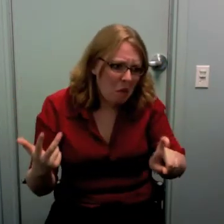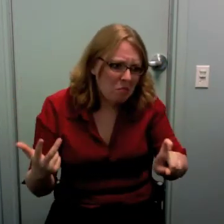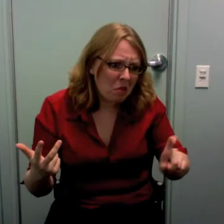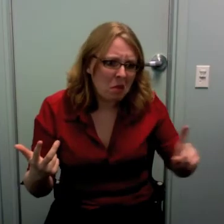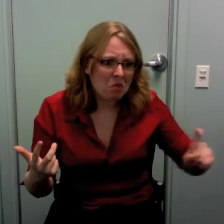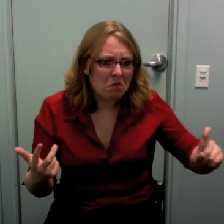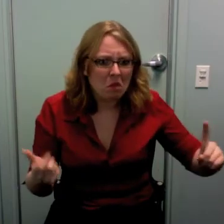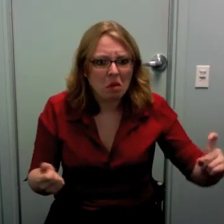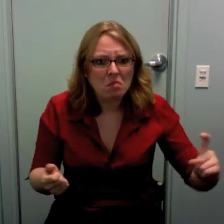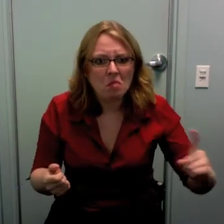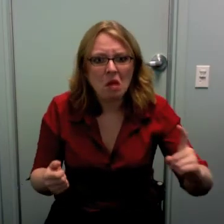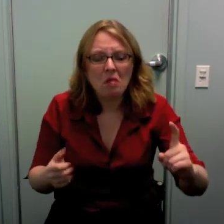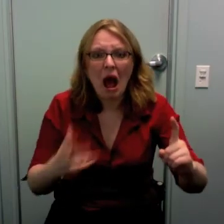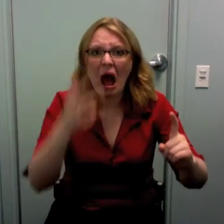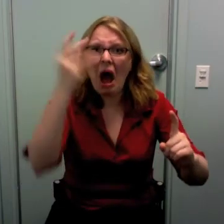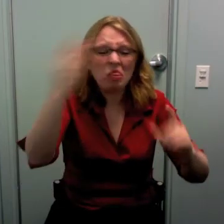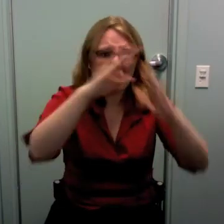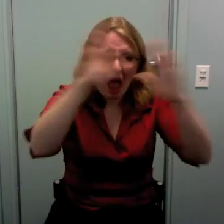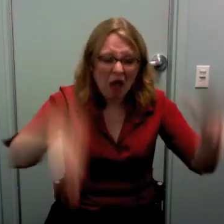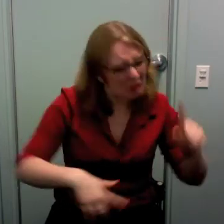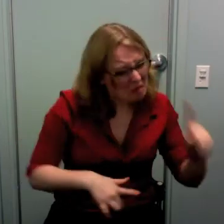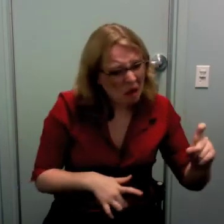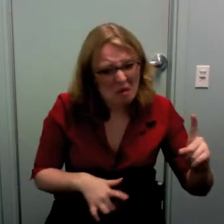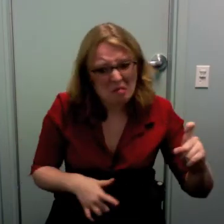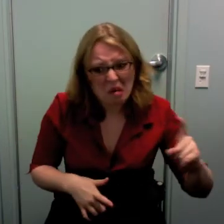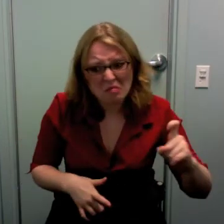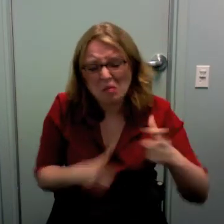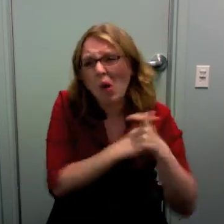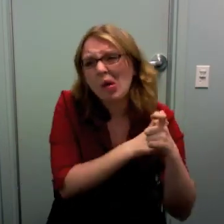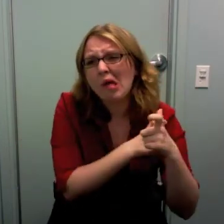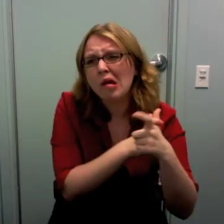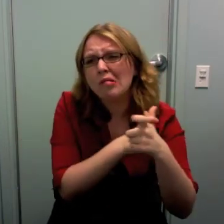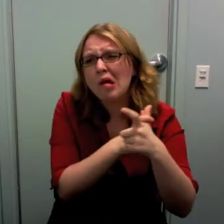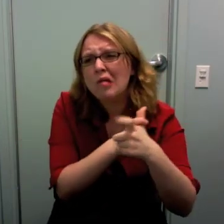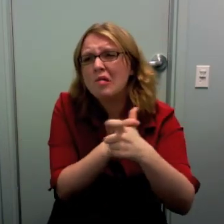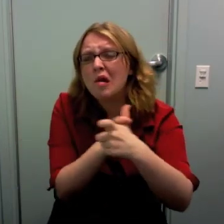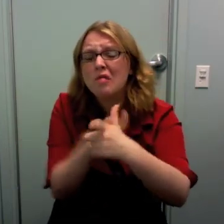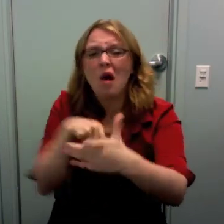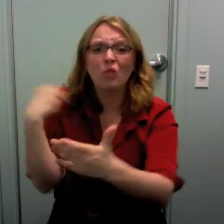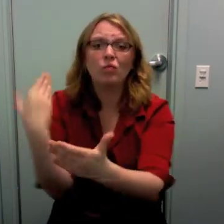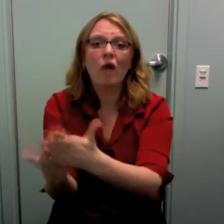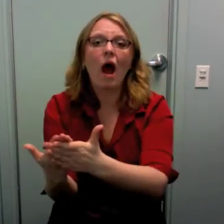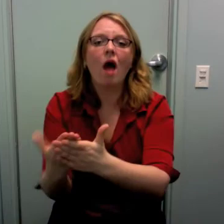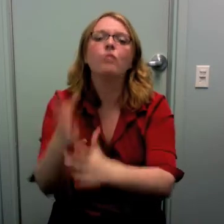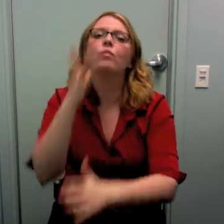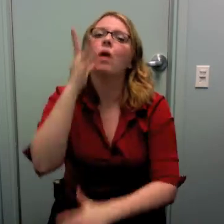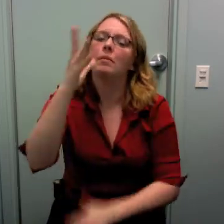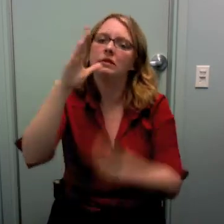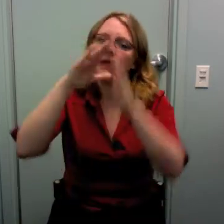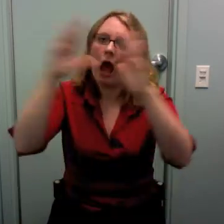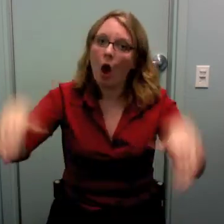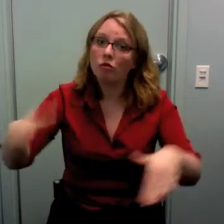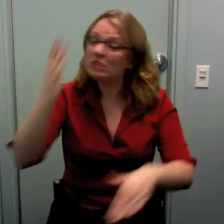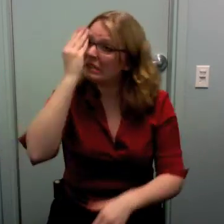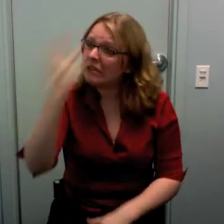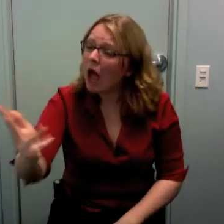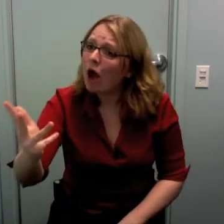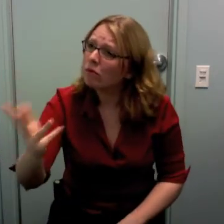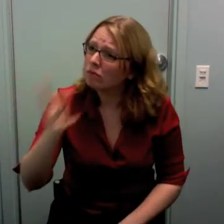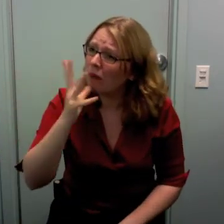path. She ran and she ran until she reached the house of her grandmamma. And when she told Granny all about the house where